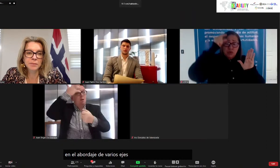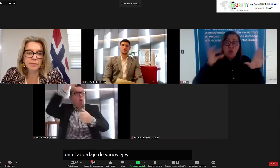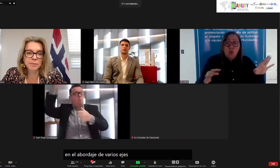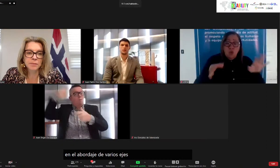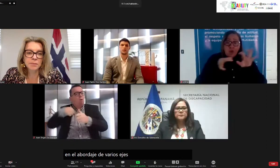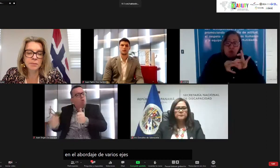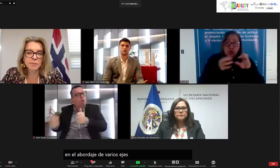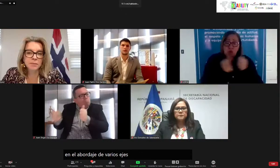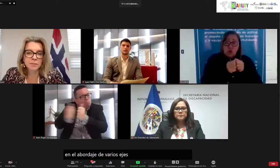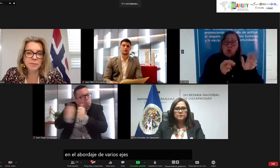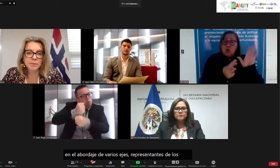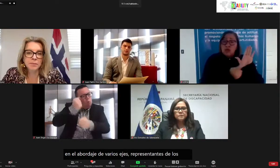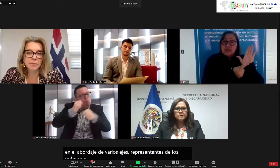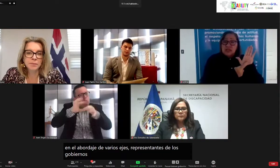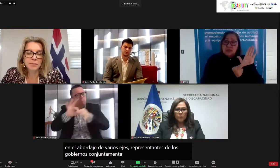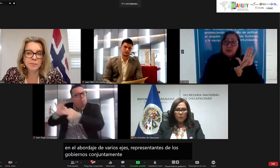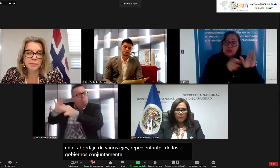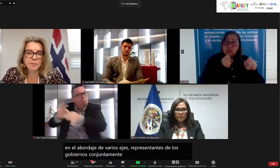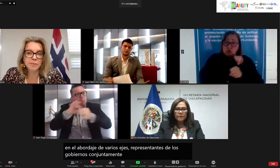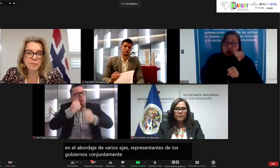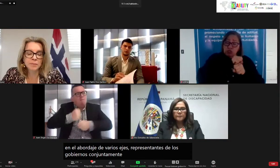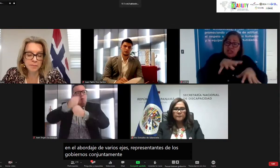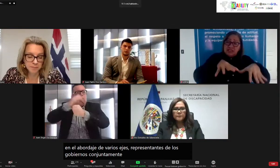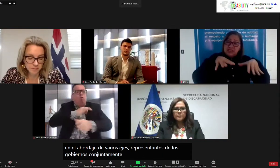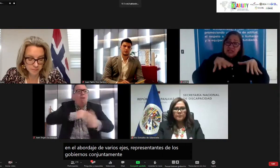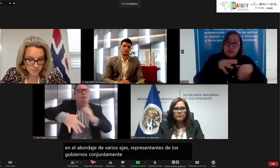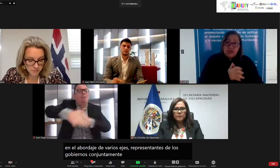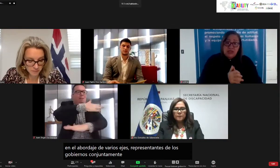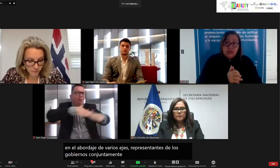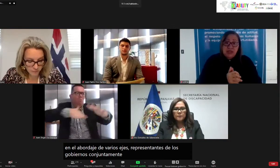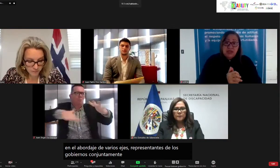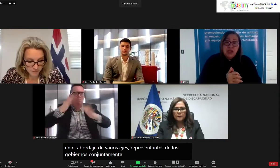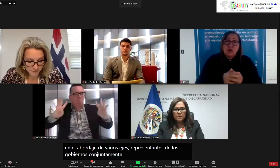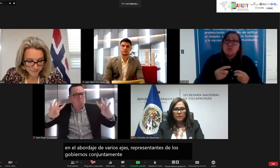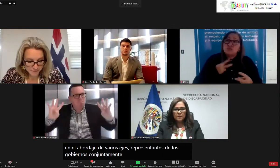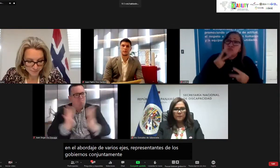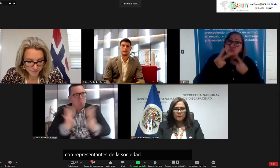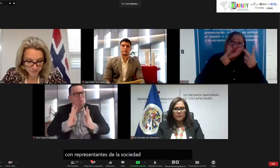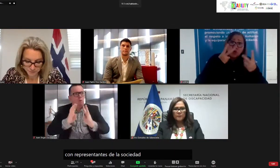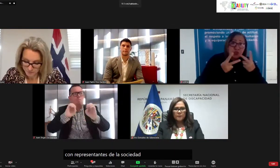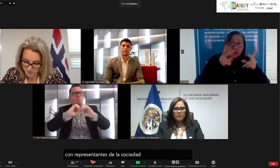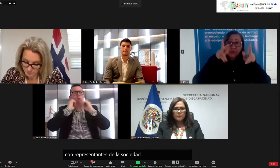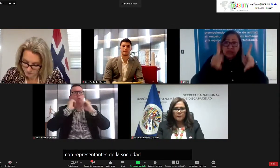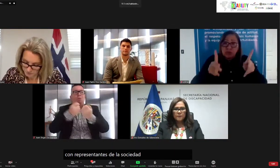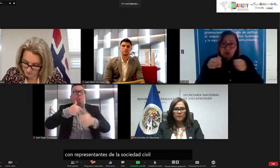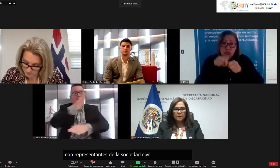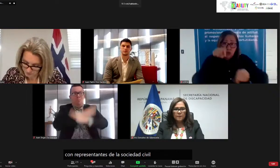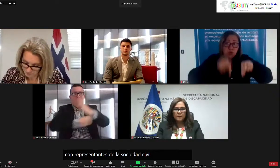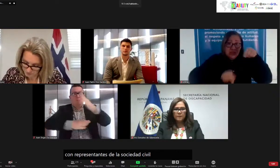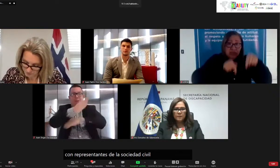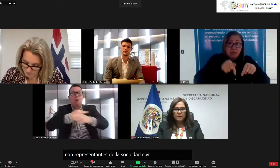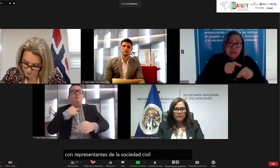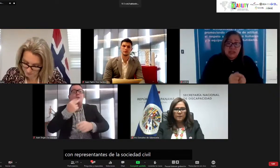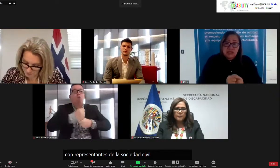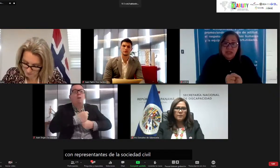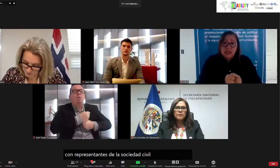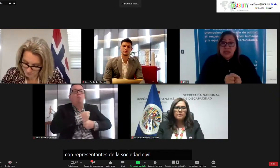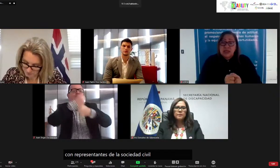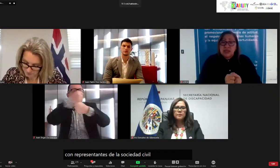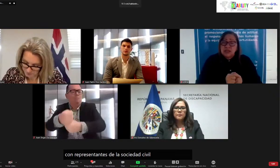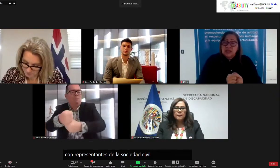the different axes of the governments together with the representatives of civil society and speakers